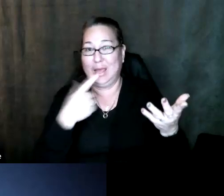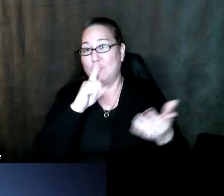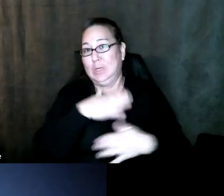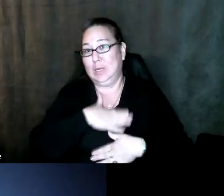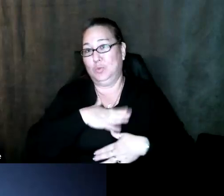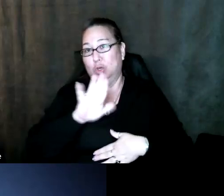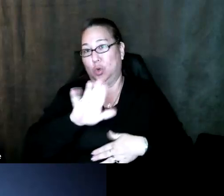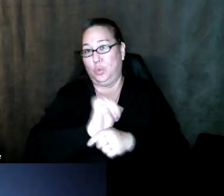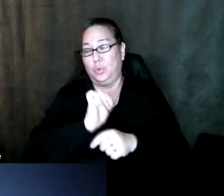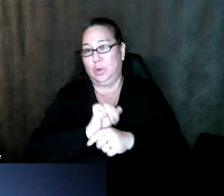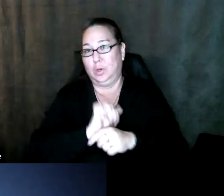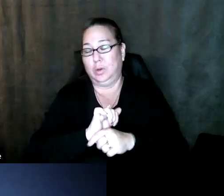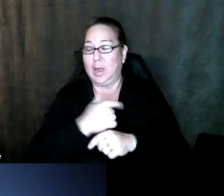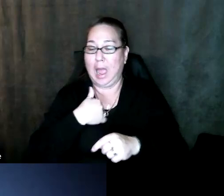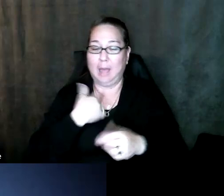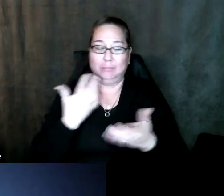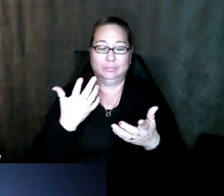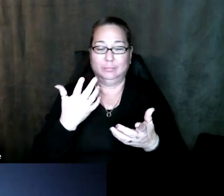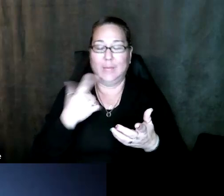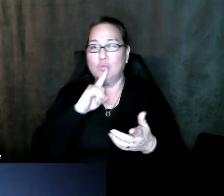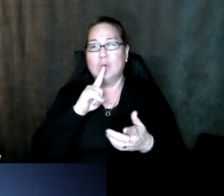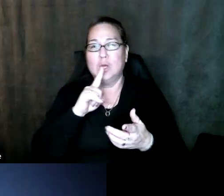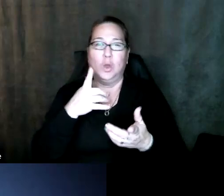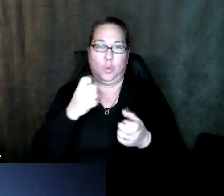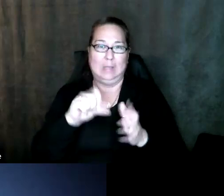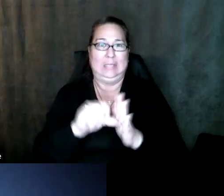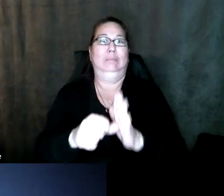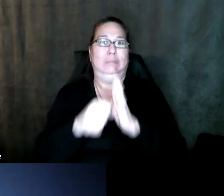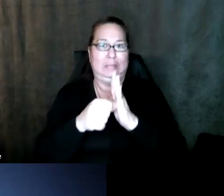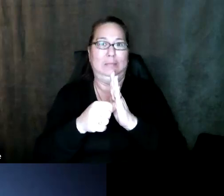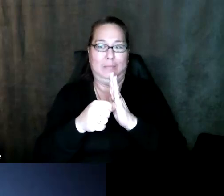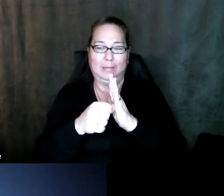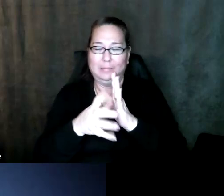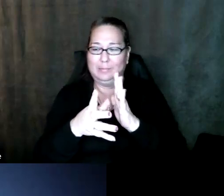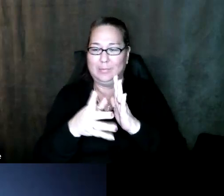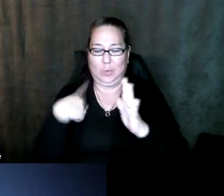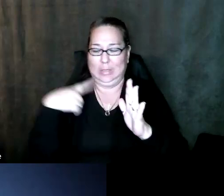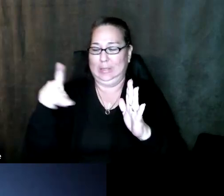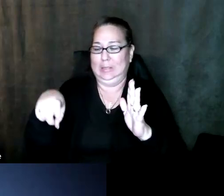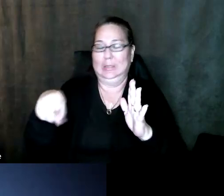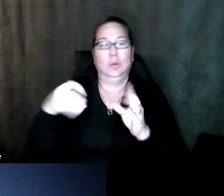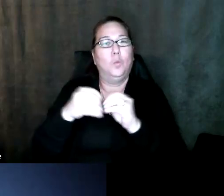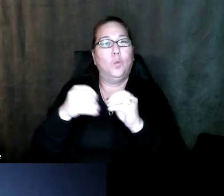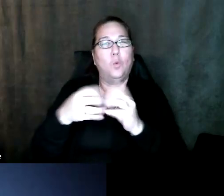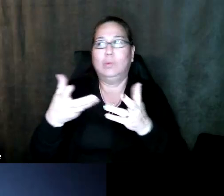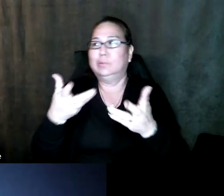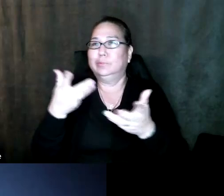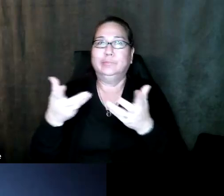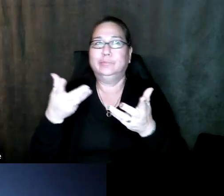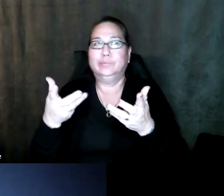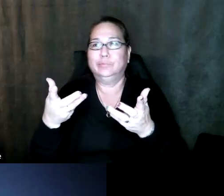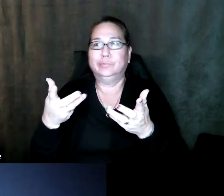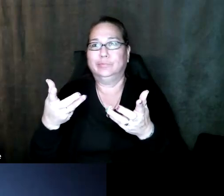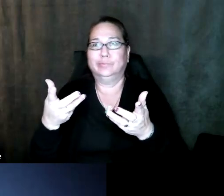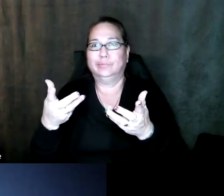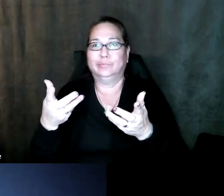your work, but I just like to stress the fact that we need more, we need to work on